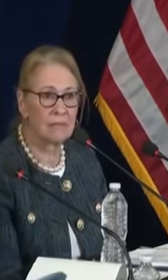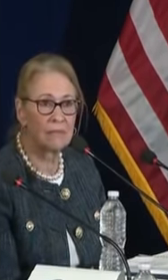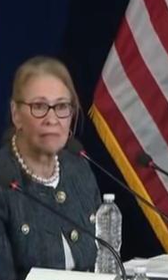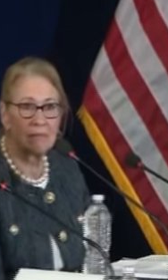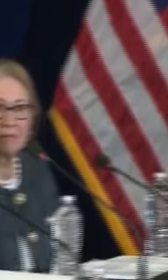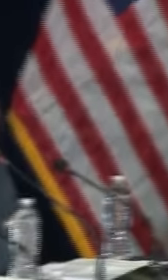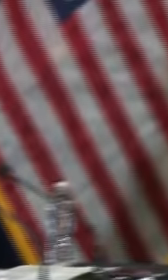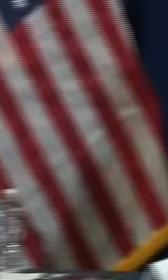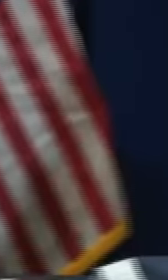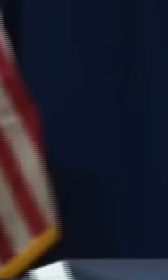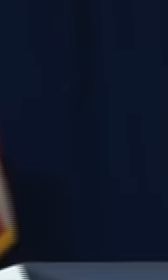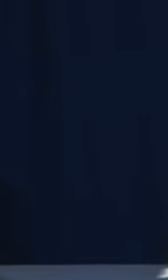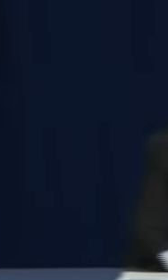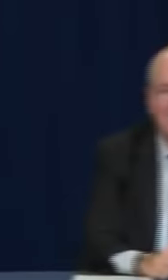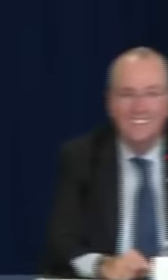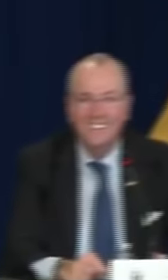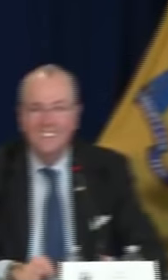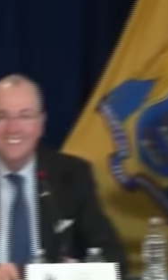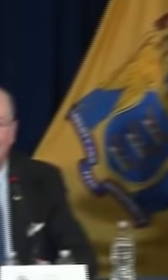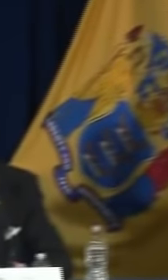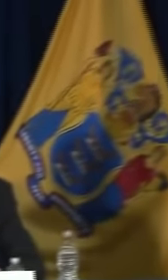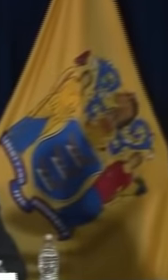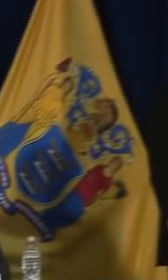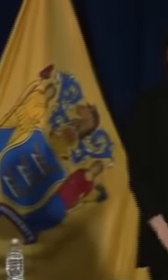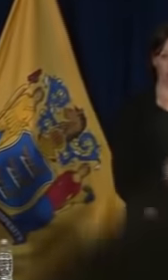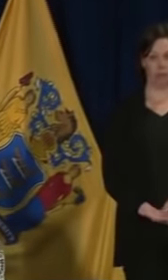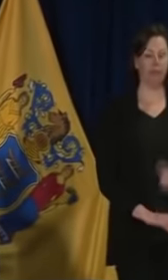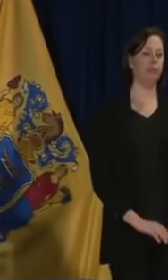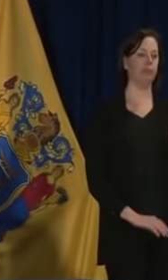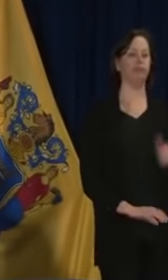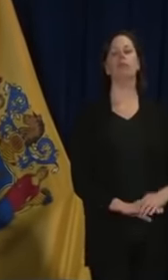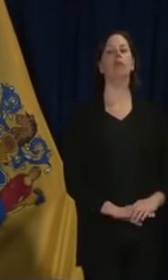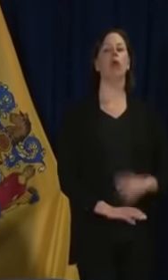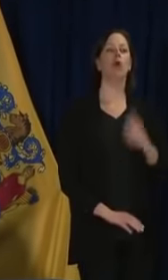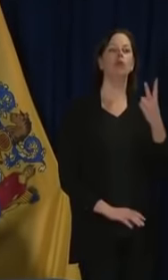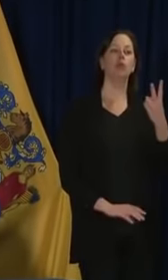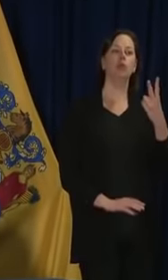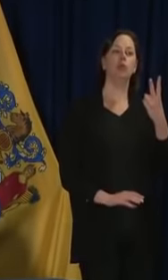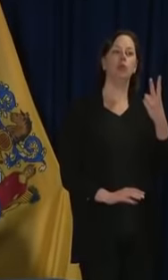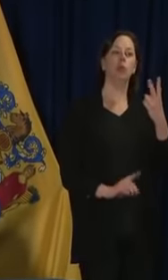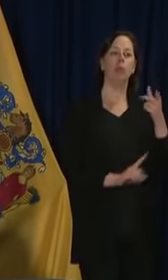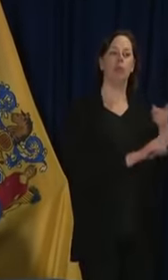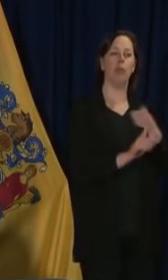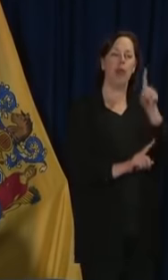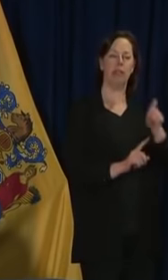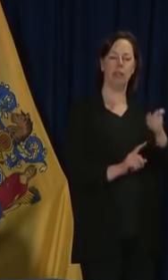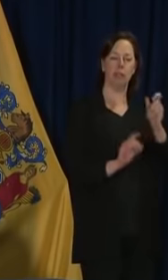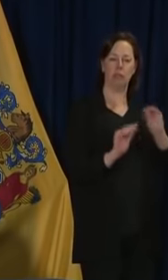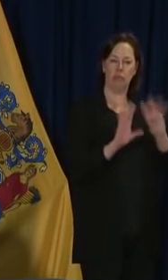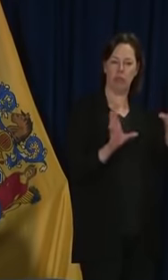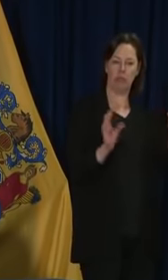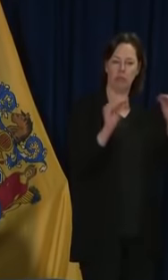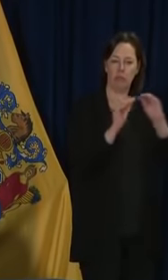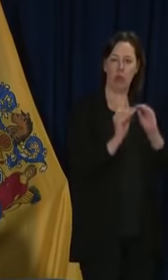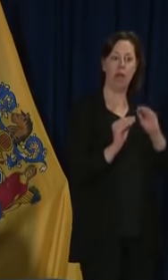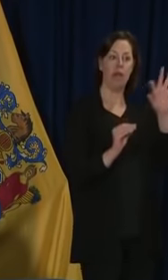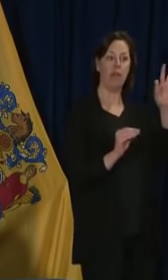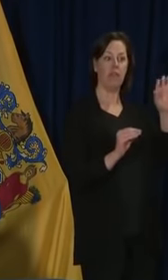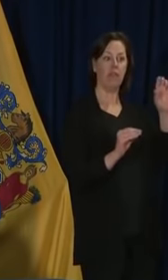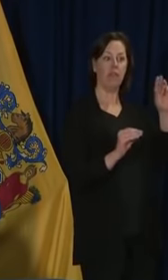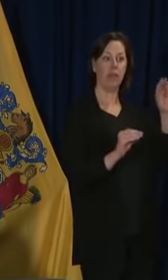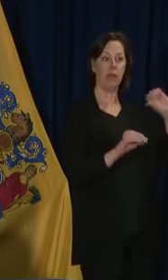Aswin, hold on. The magic, there we go. Just 2 points of clarification, Governor. One, the tents, the FEMA tents going up